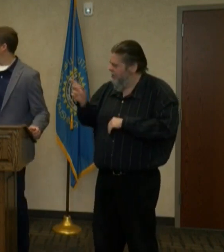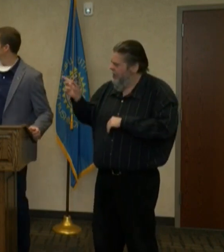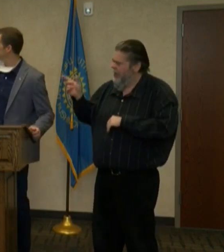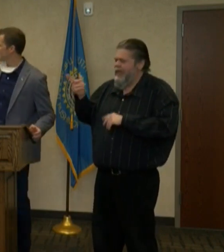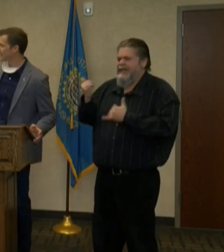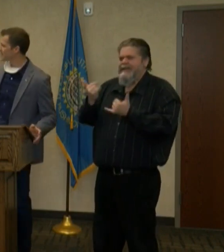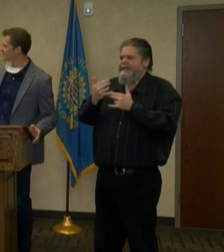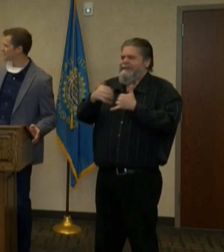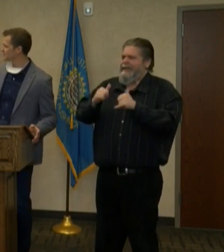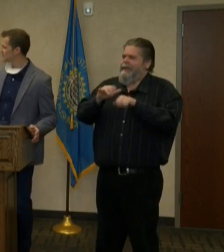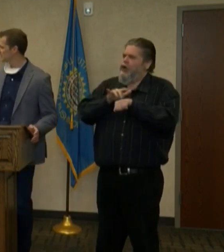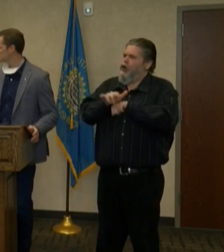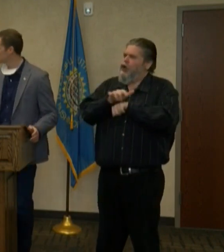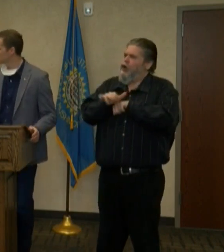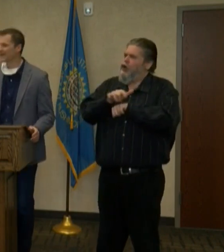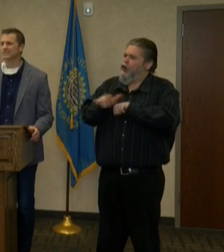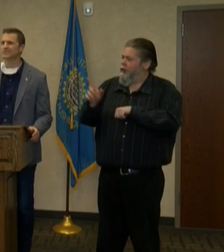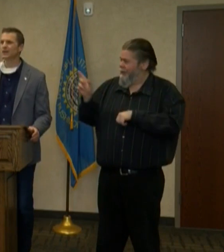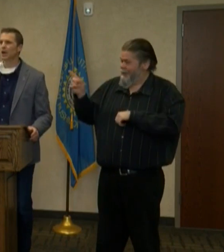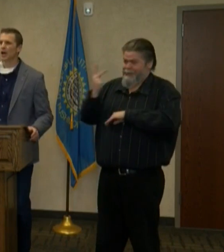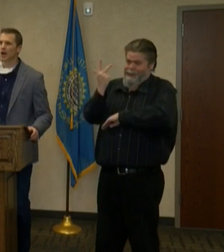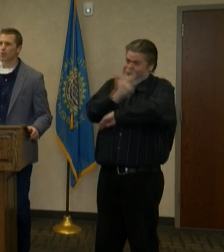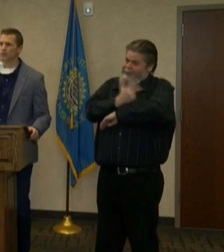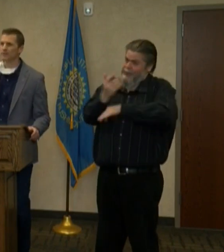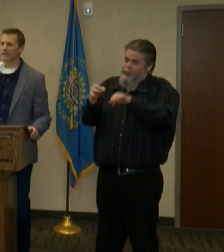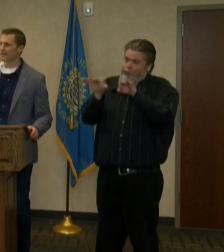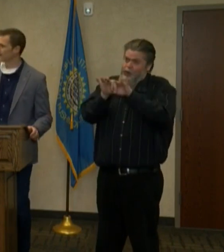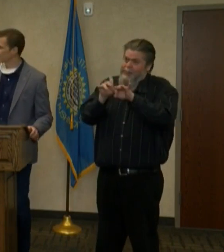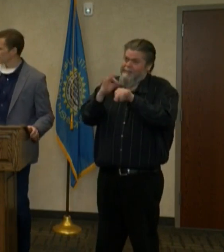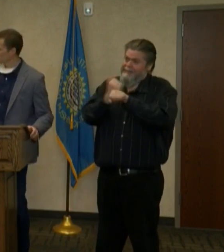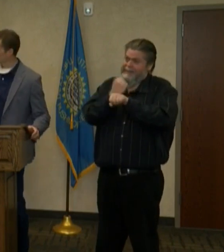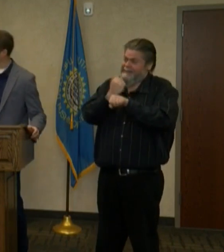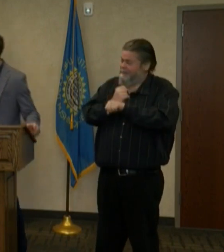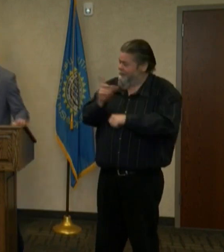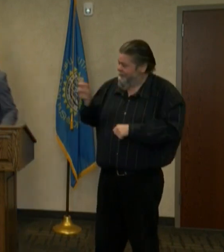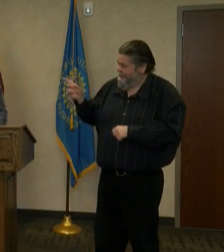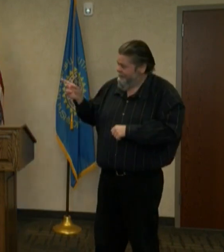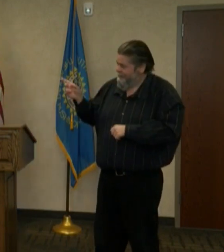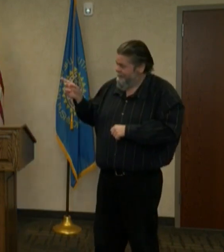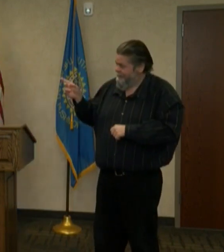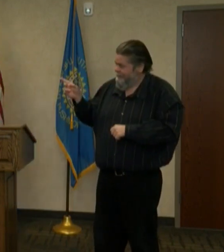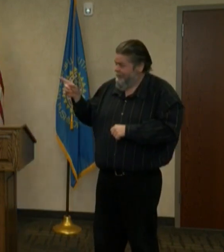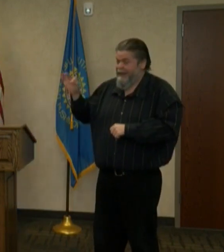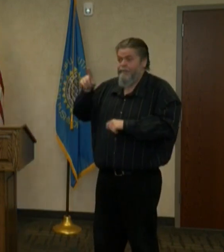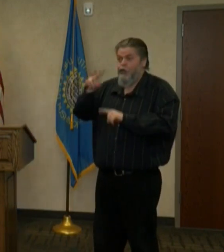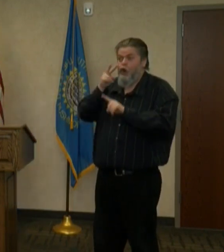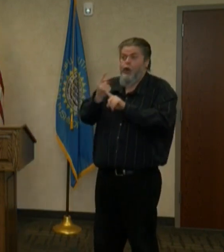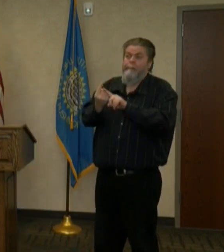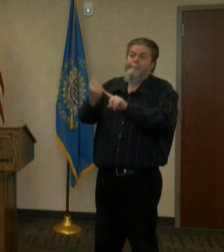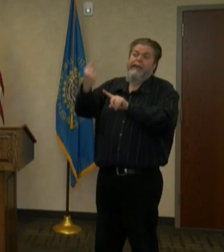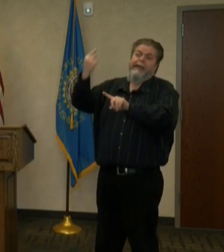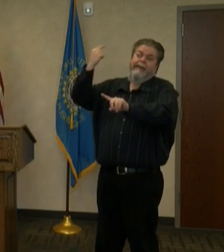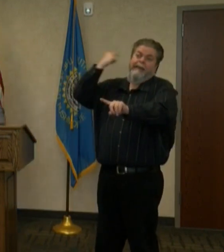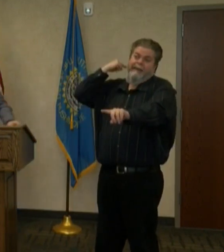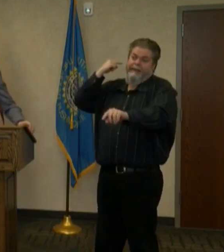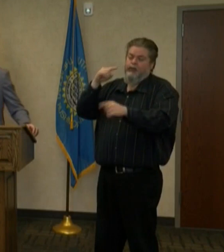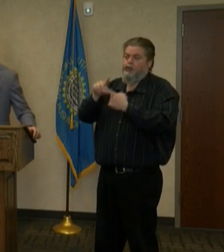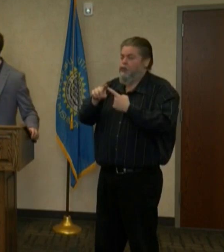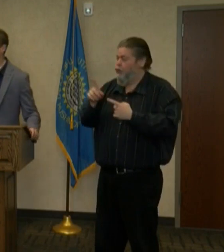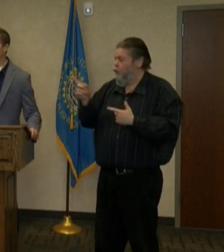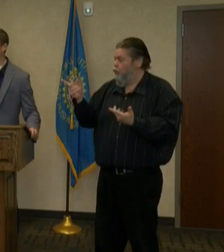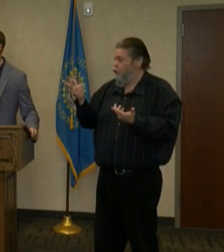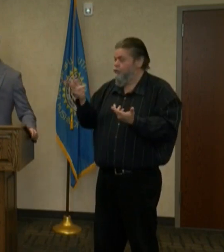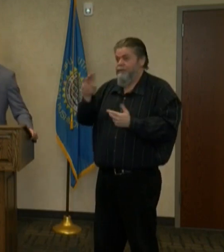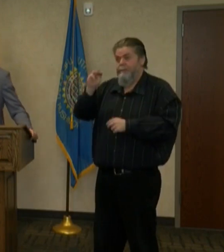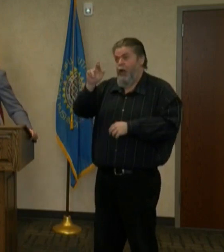is too soon to say. This is 3 days worth of data. I think if you extend this back even further to